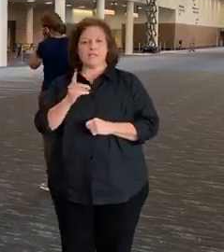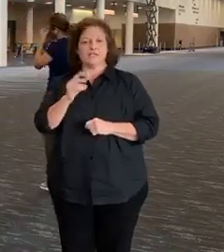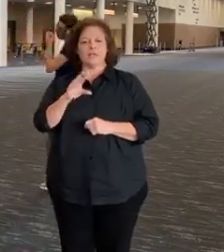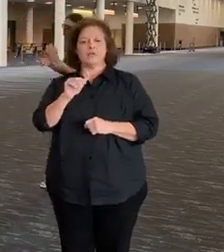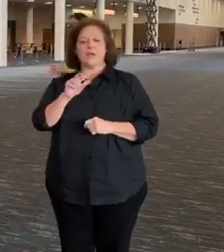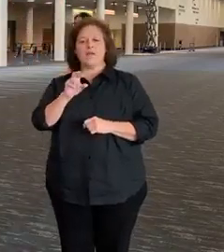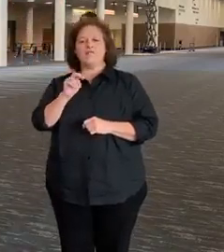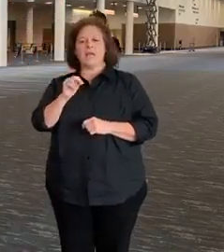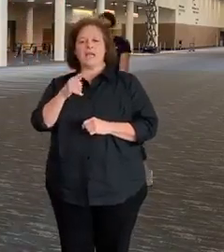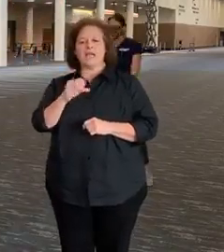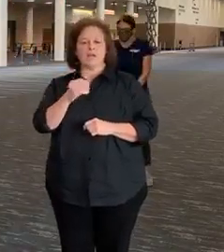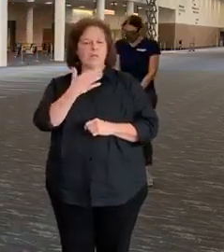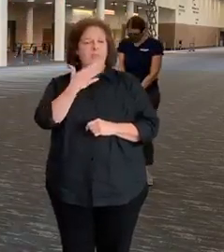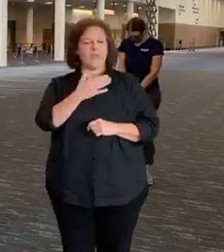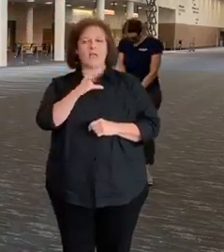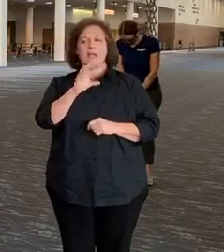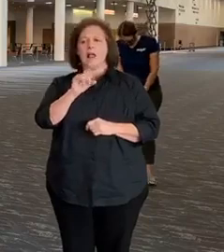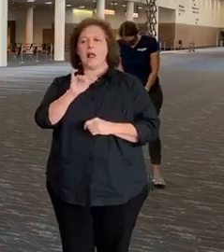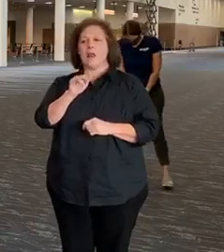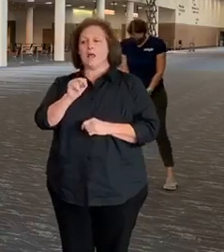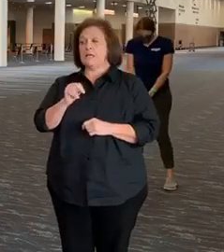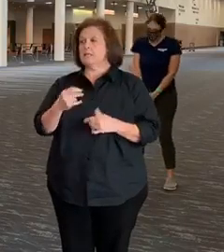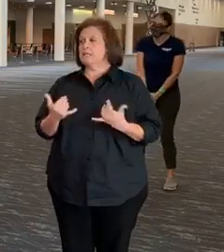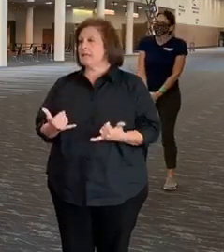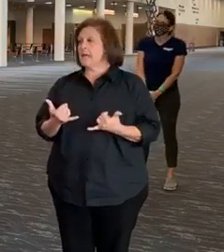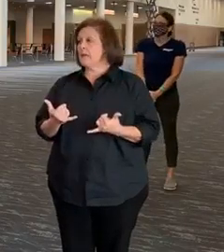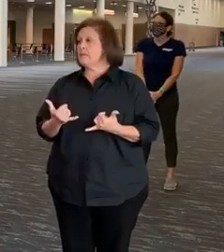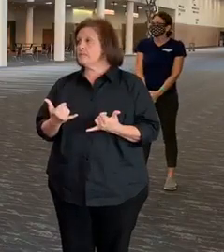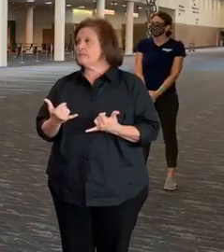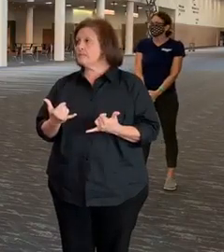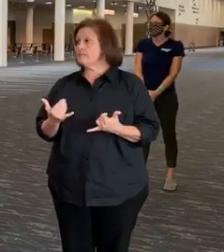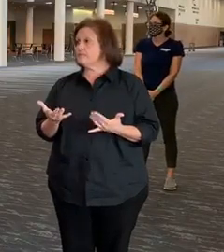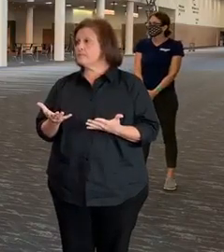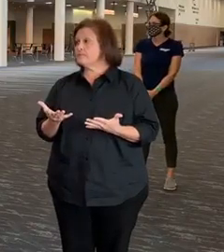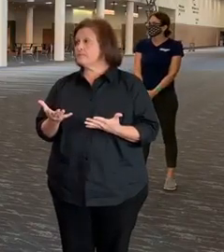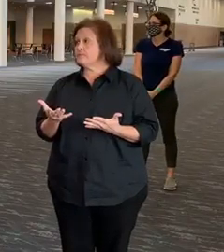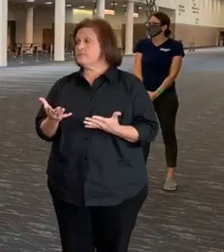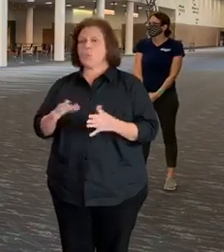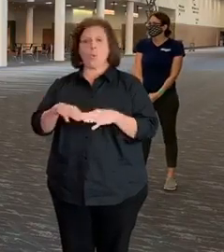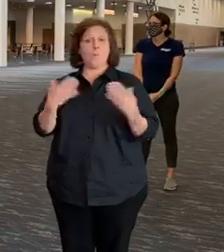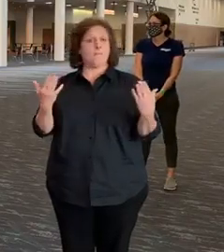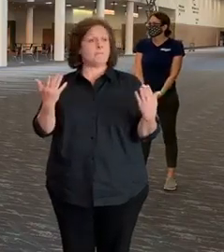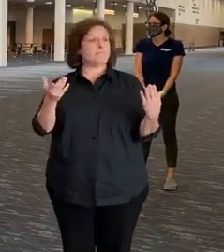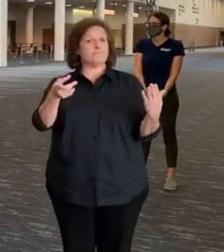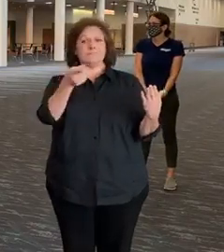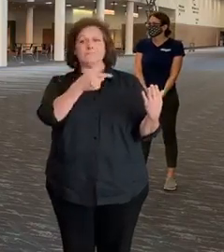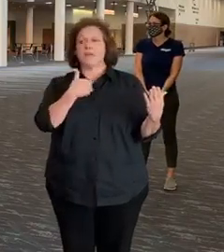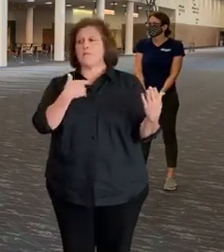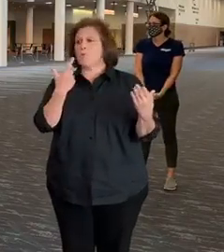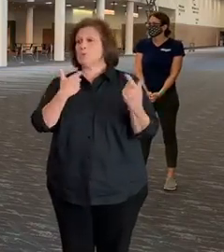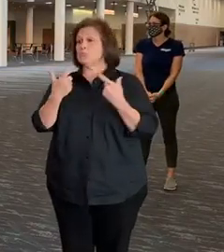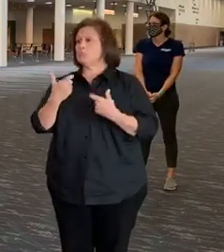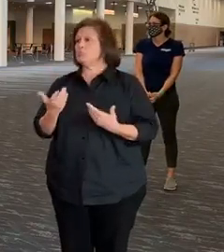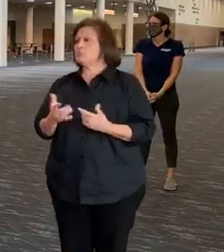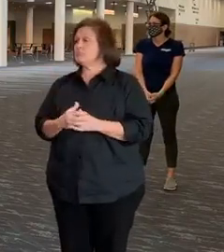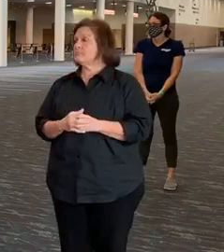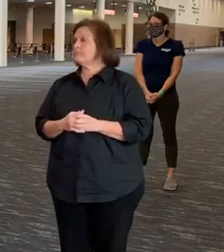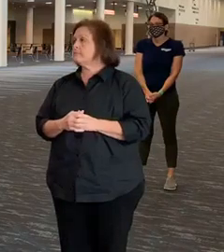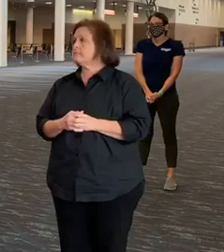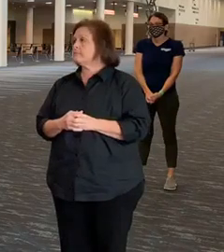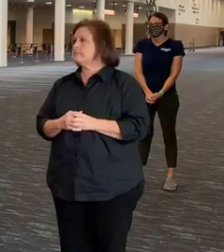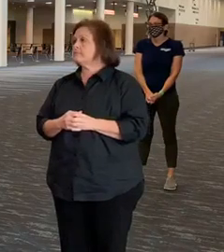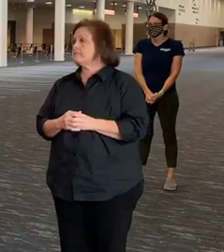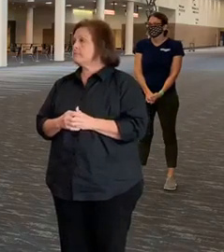Dr. Vegno, and thank you, Colin. And so at this time, we'll be open for any questions that you may have.